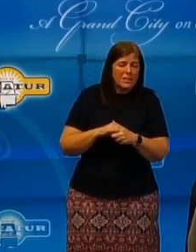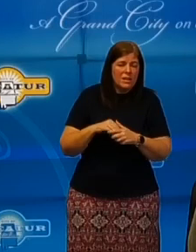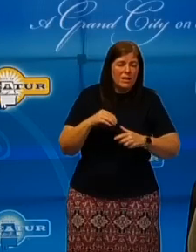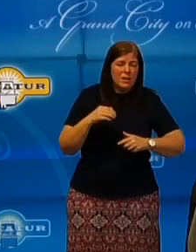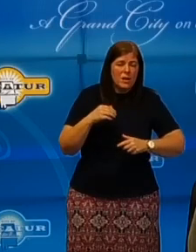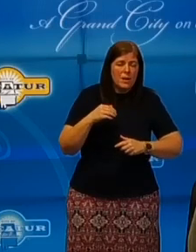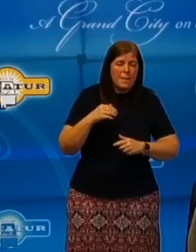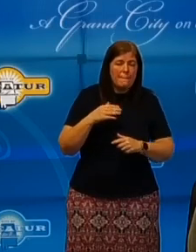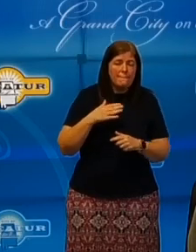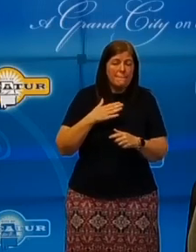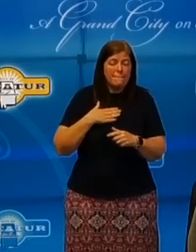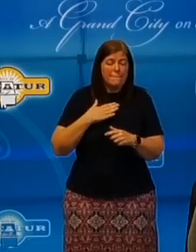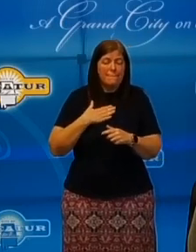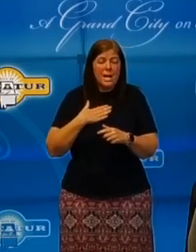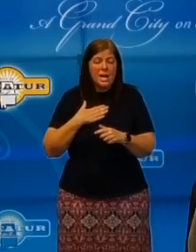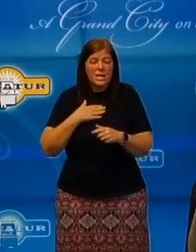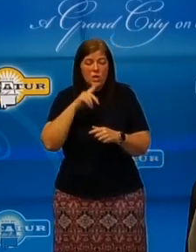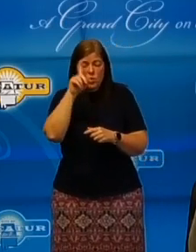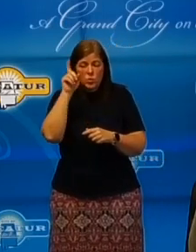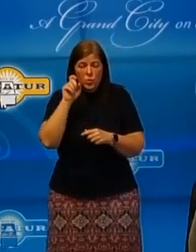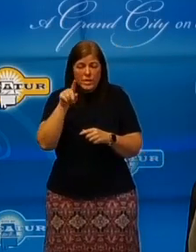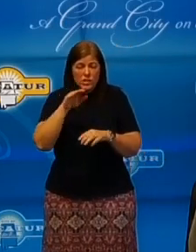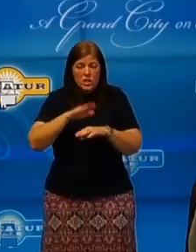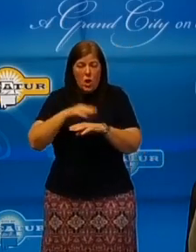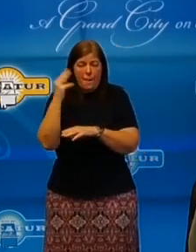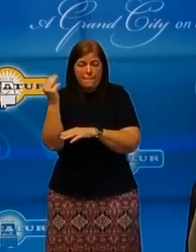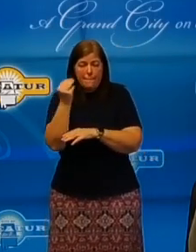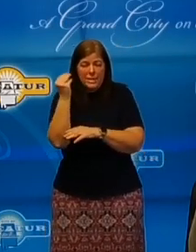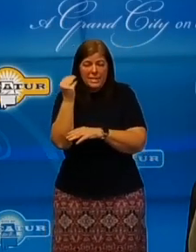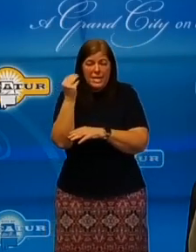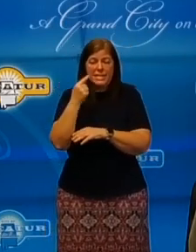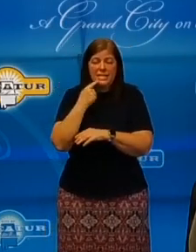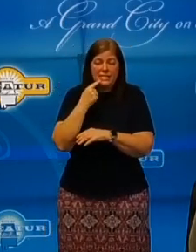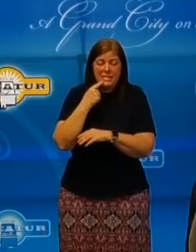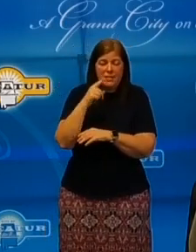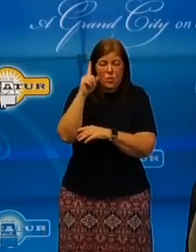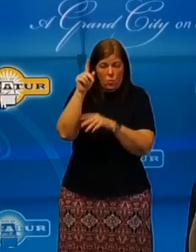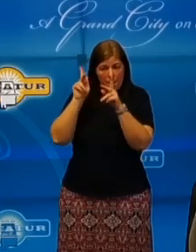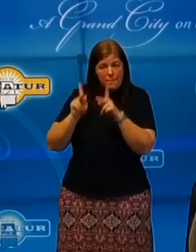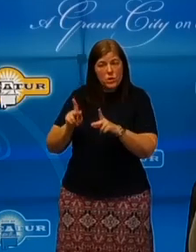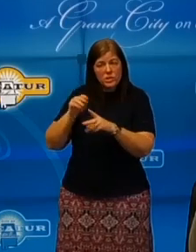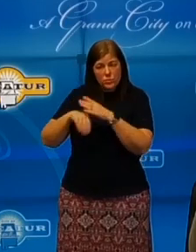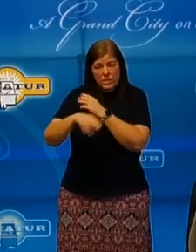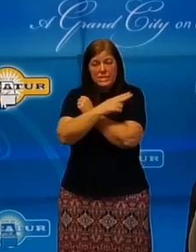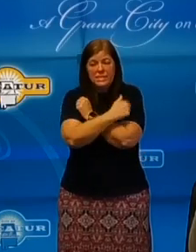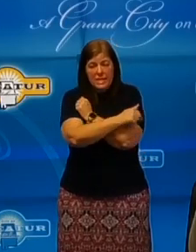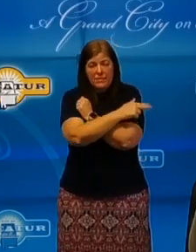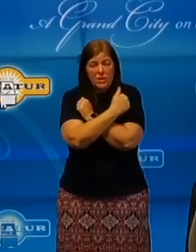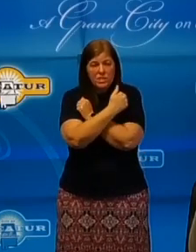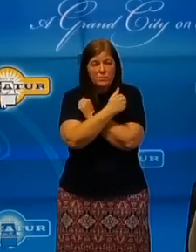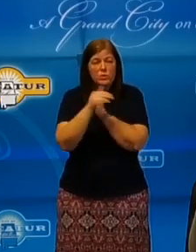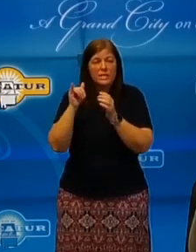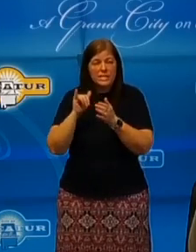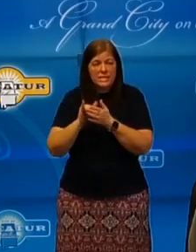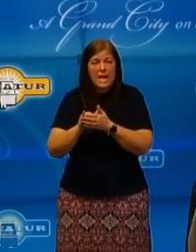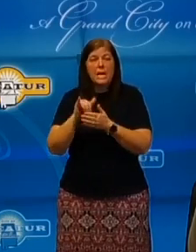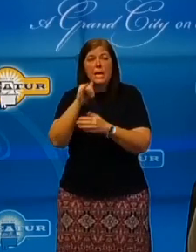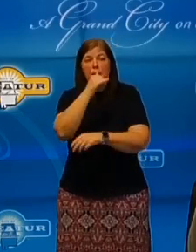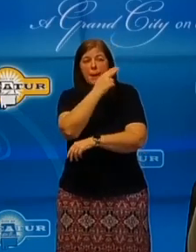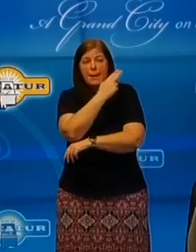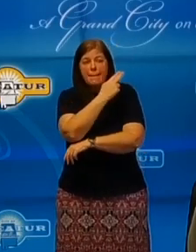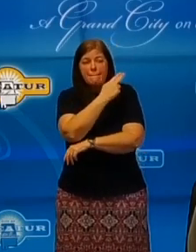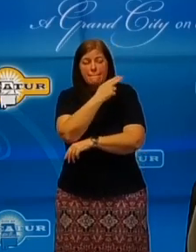So my clarification question, on Monday they said that one person was in the hospital, so I was just wondering if that person had been